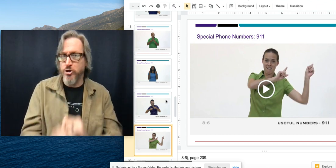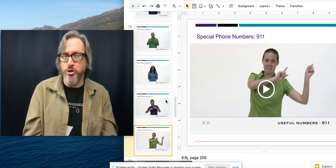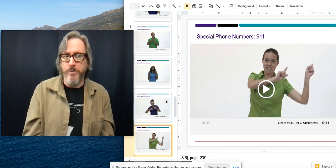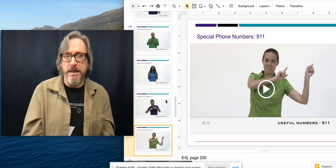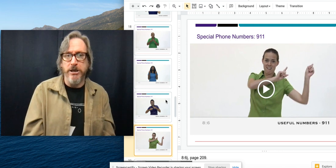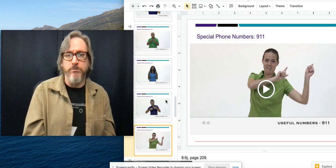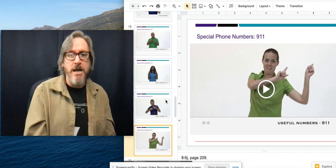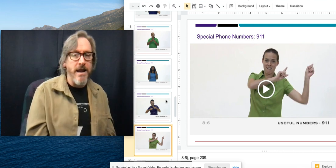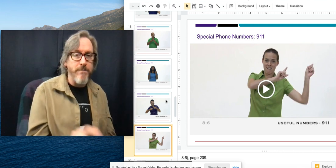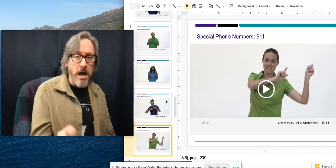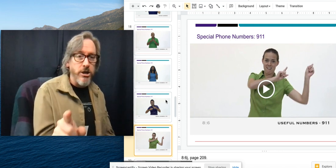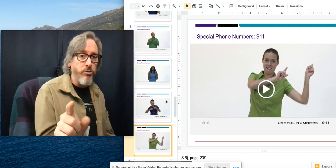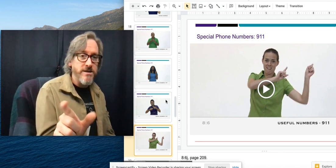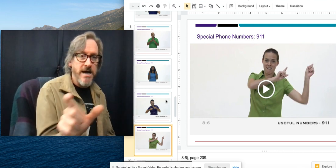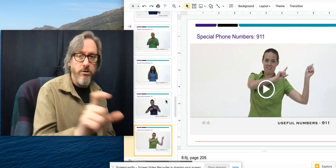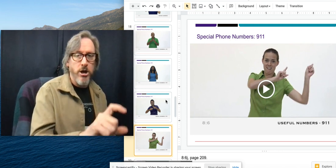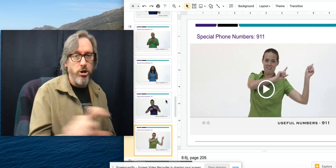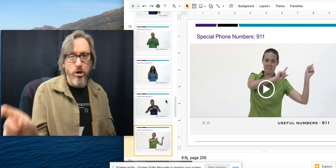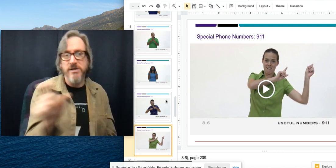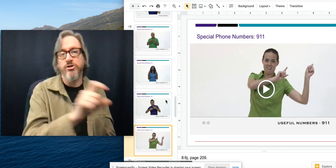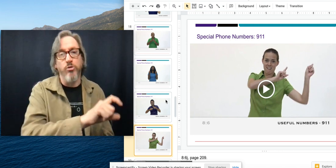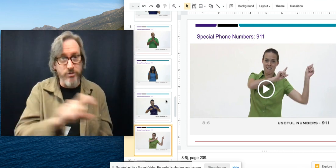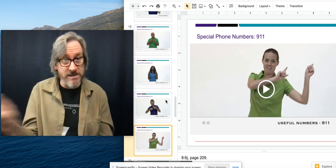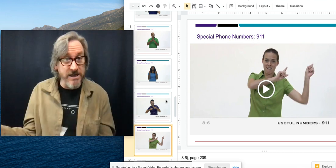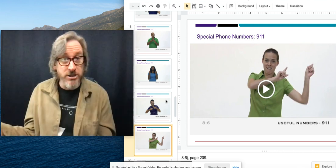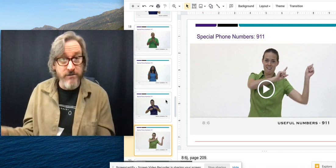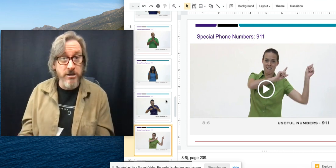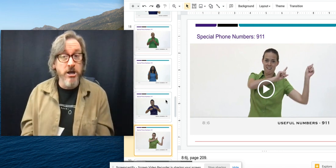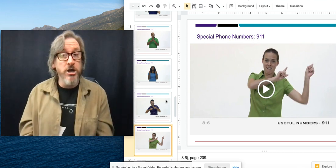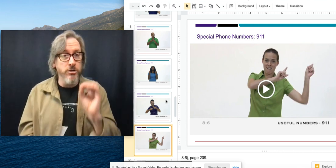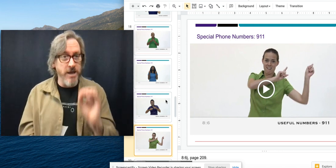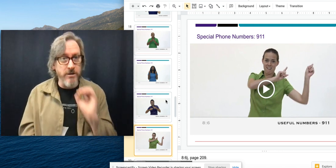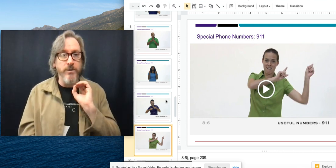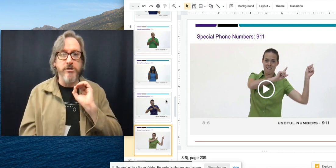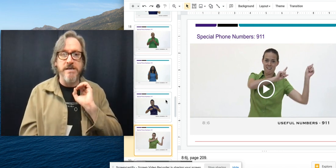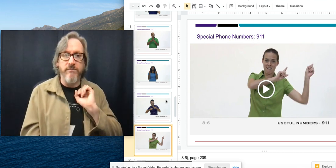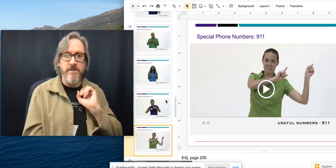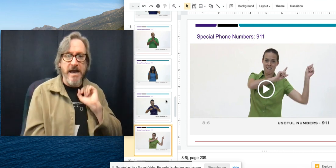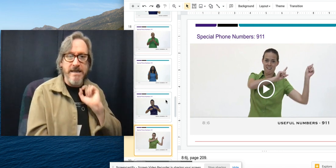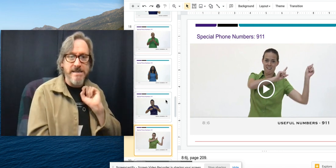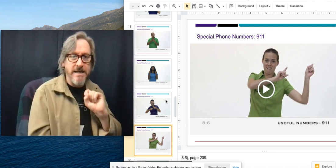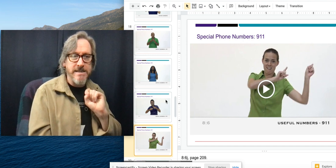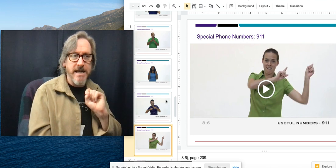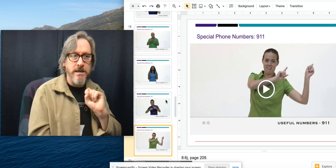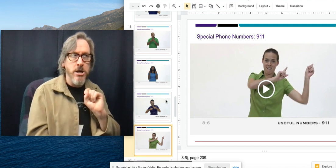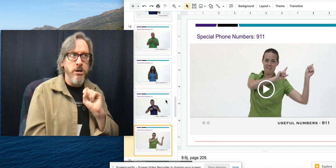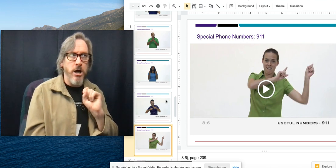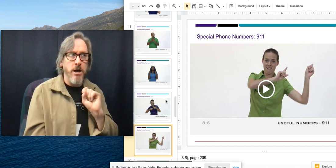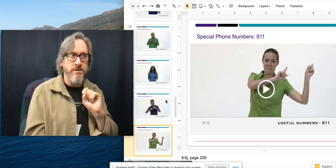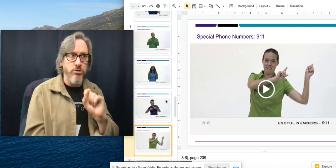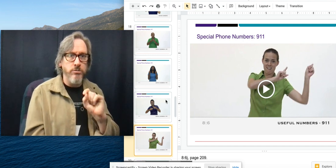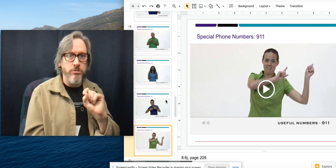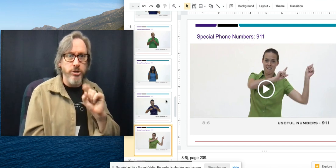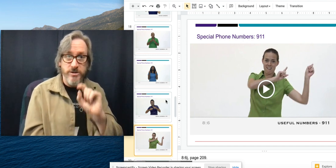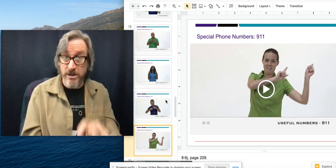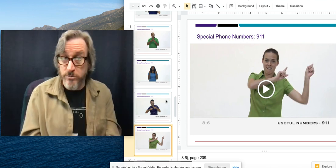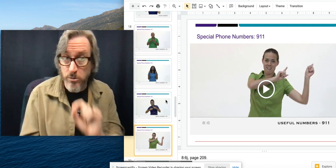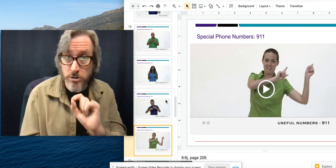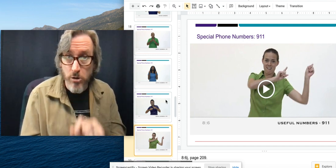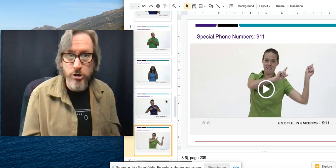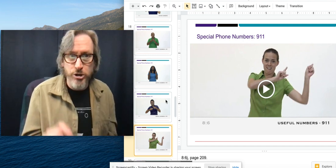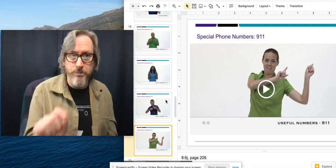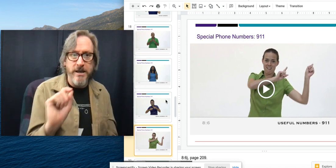in should be clear. And I'm not going to put down a gloss or a translation of it. You can do it yourself. Any signs that